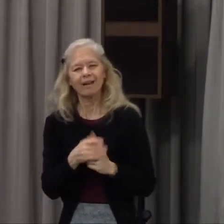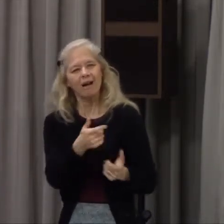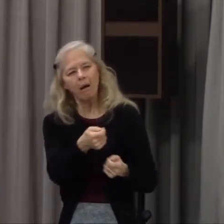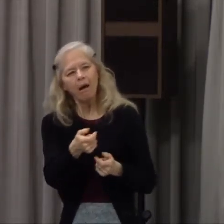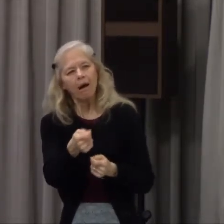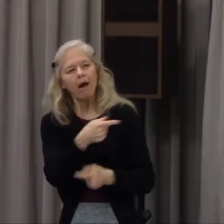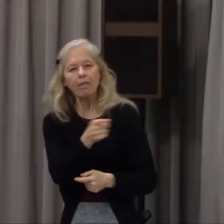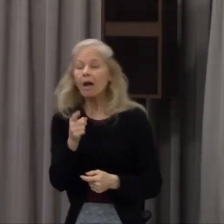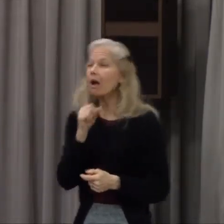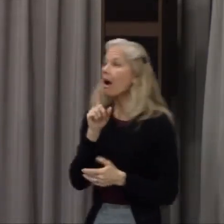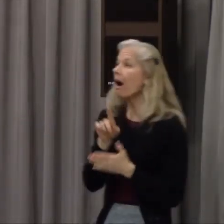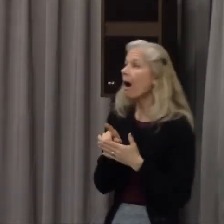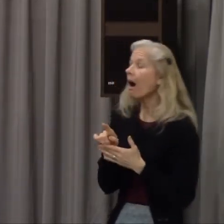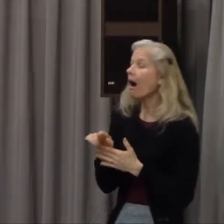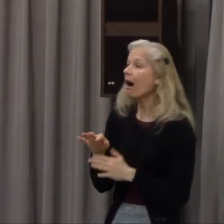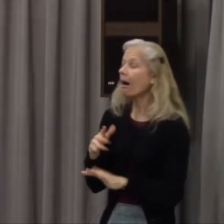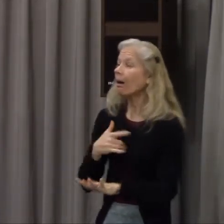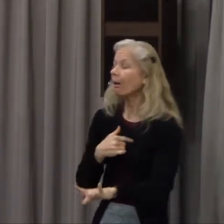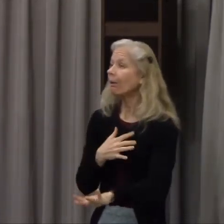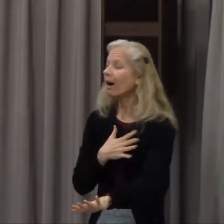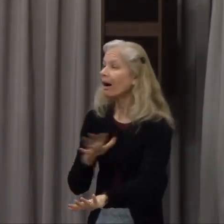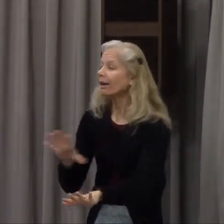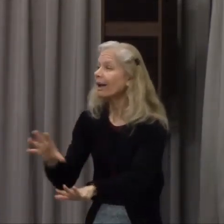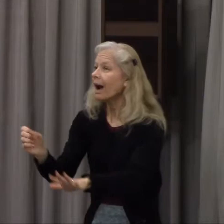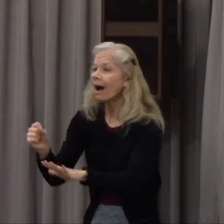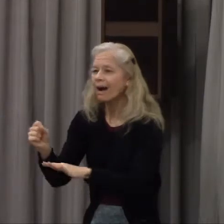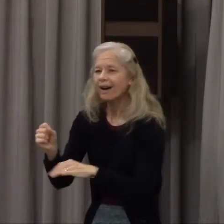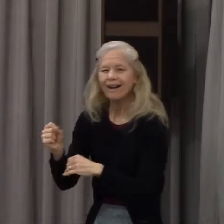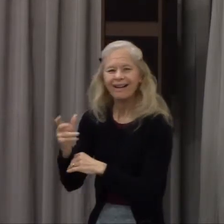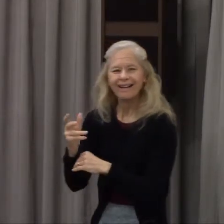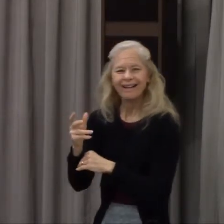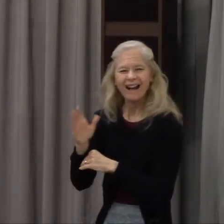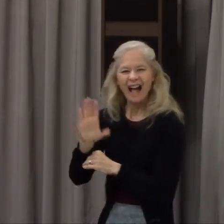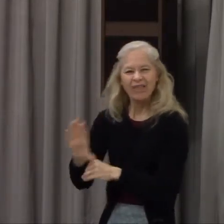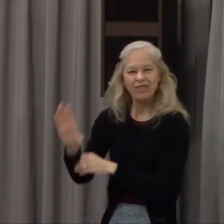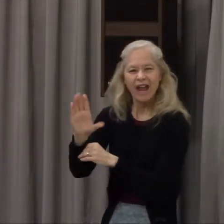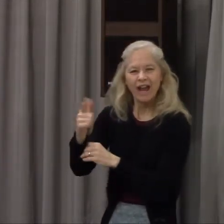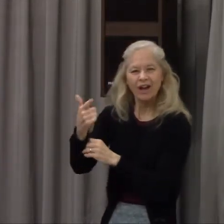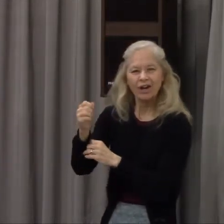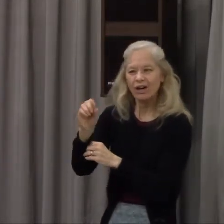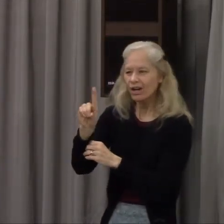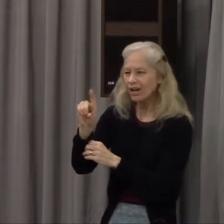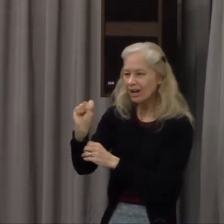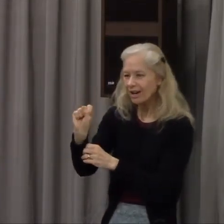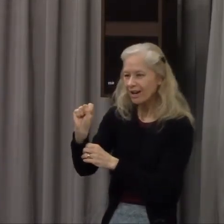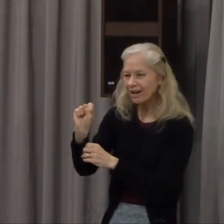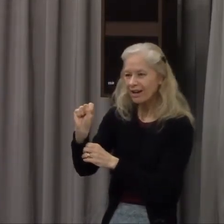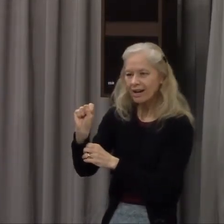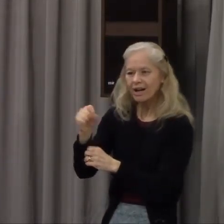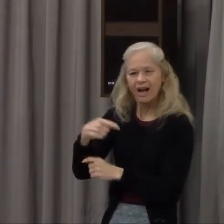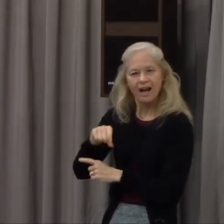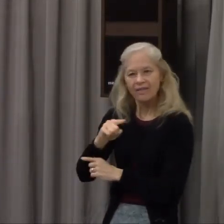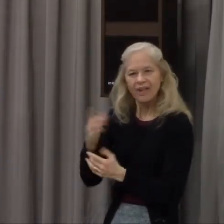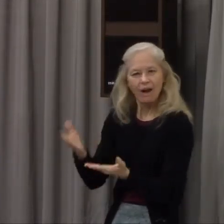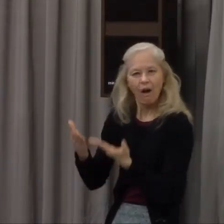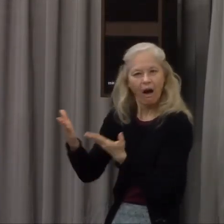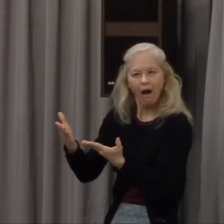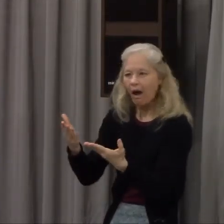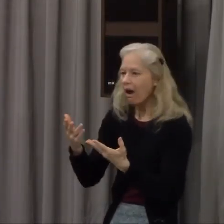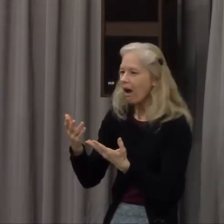said, let's go out into the world. Let's forget our differences and just all have be in unity and all